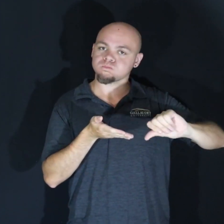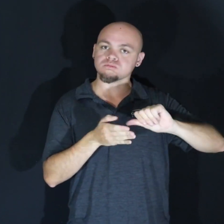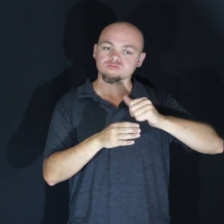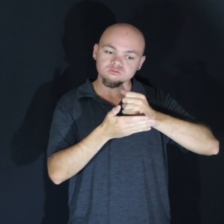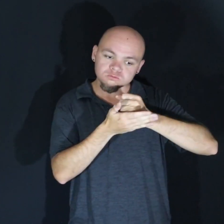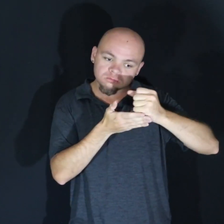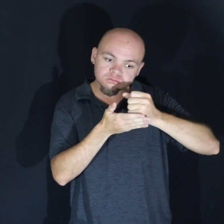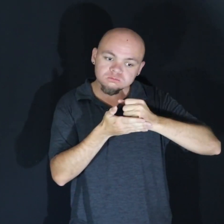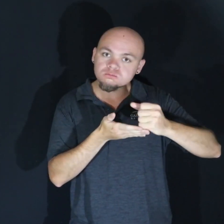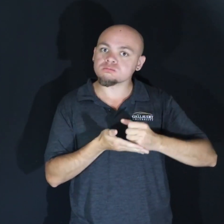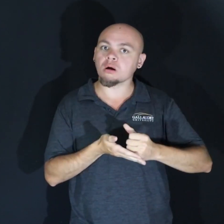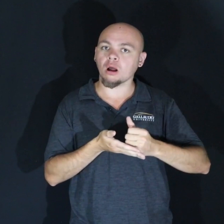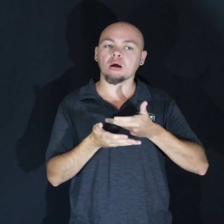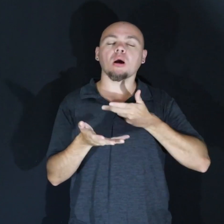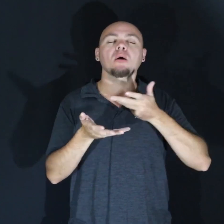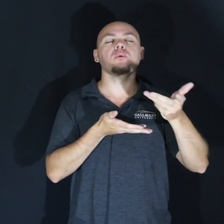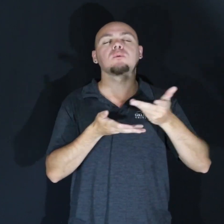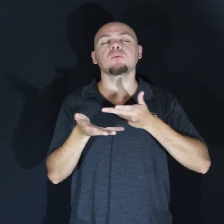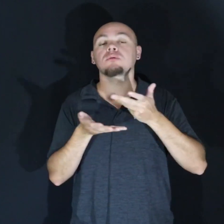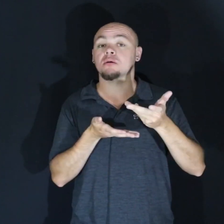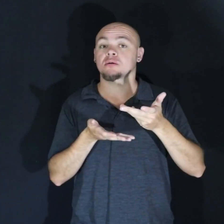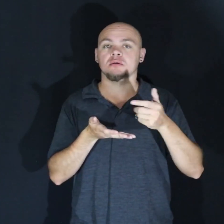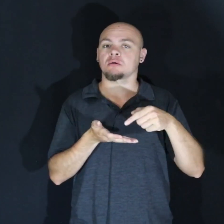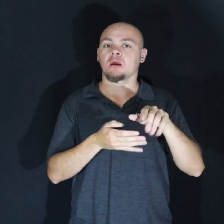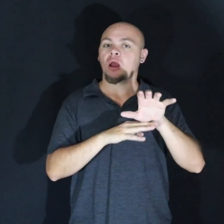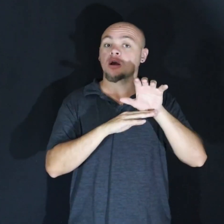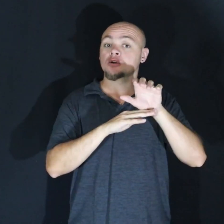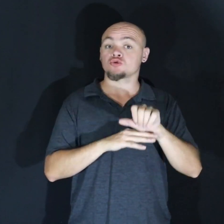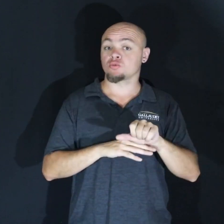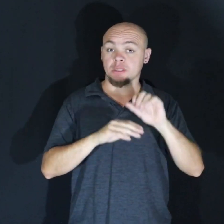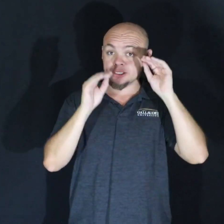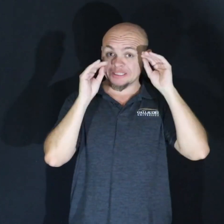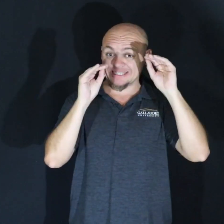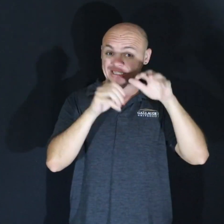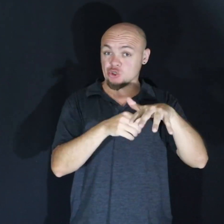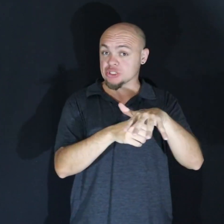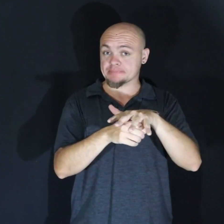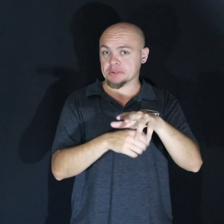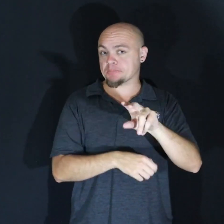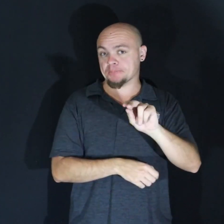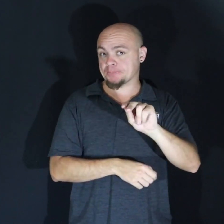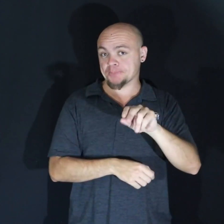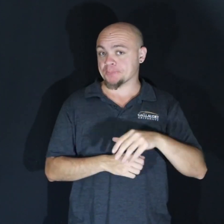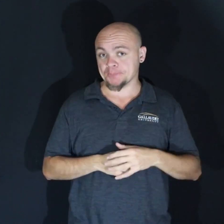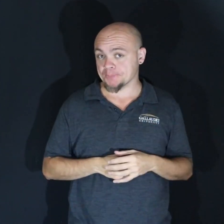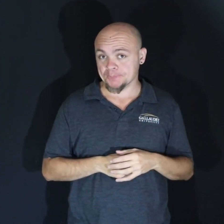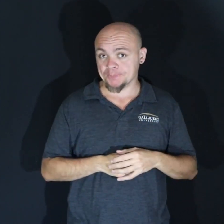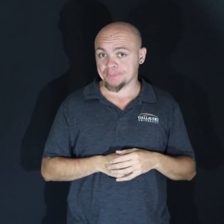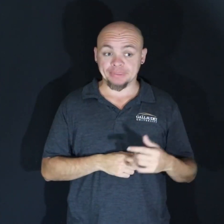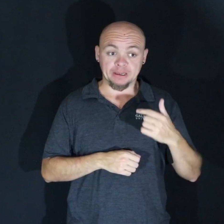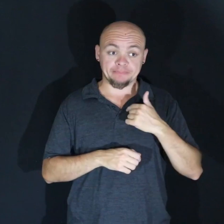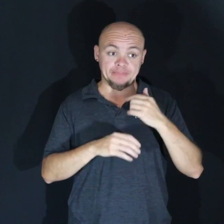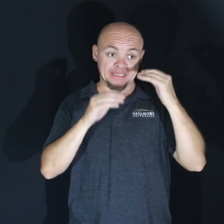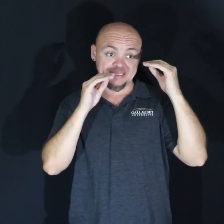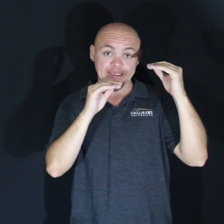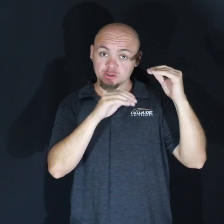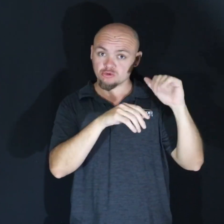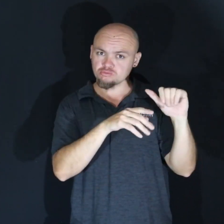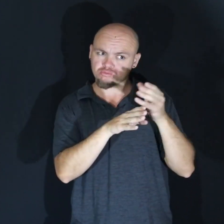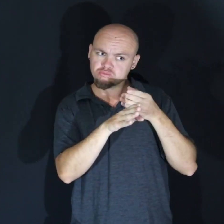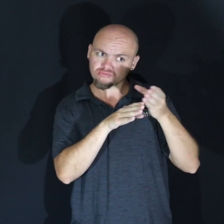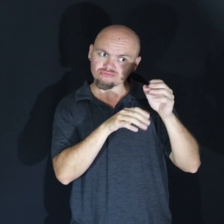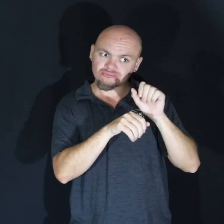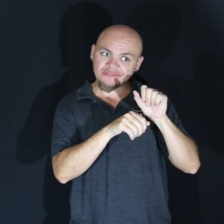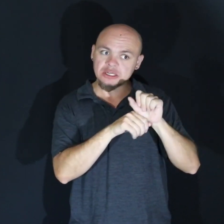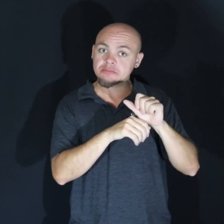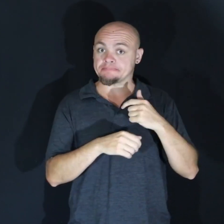that ensues. This isn't a traditional teaching space, and I say that although I'm a teacher by profession, I'm not being one of